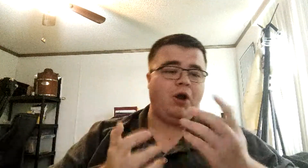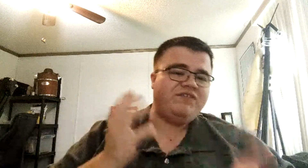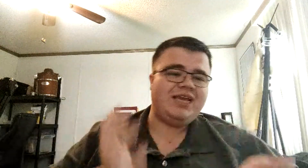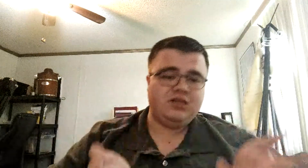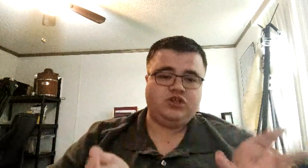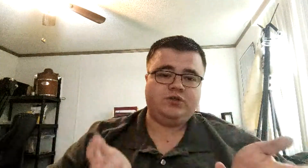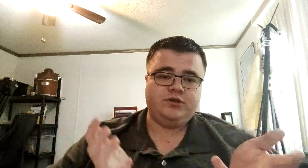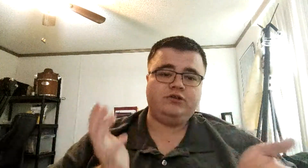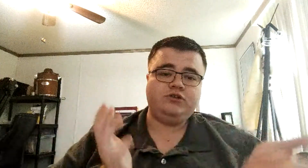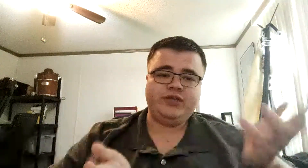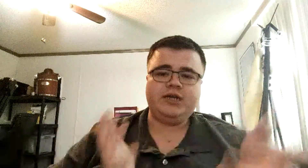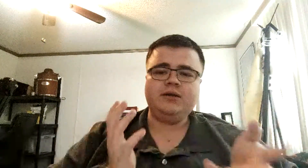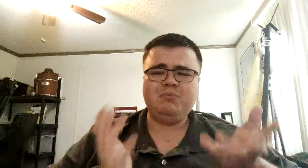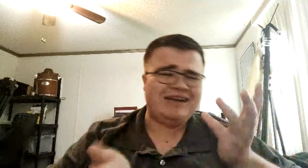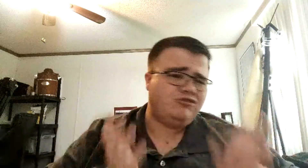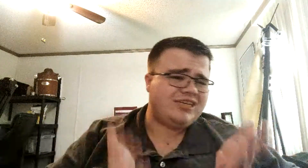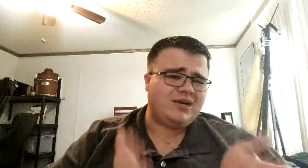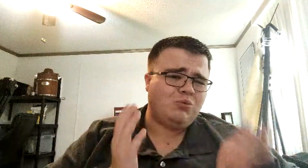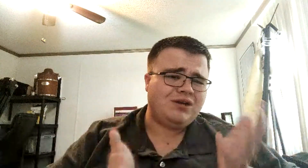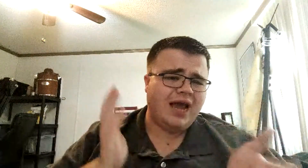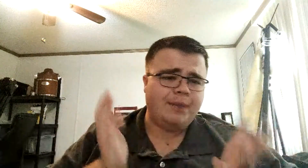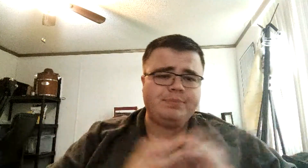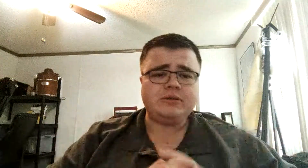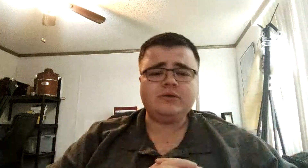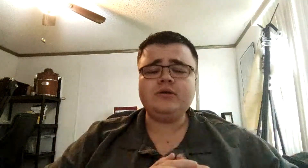of Yiddish. I understand what happens.